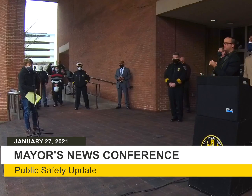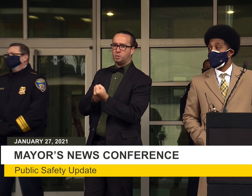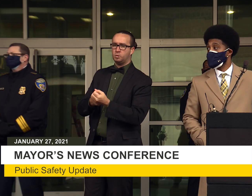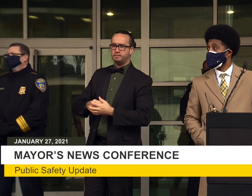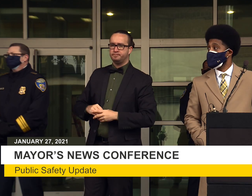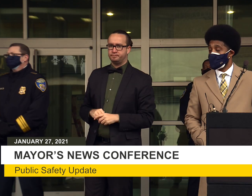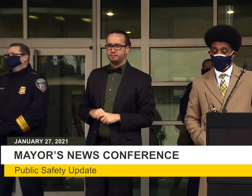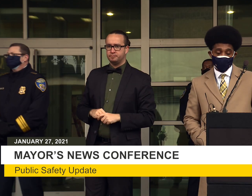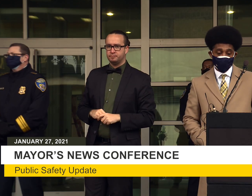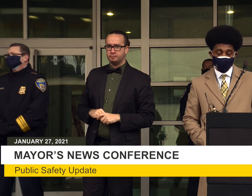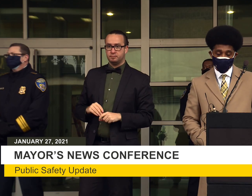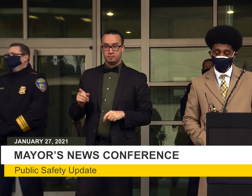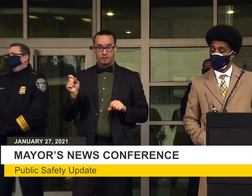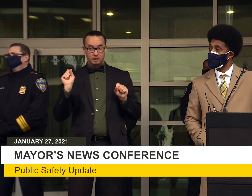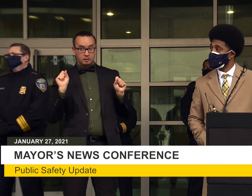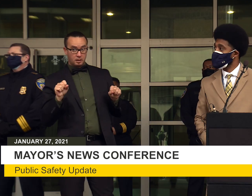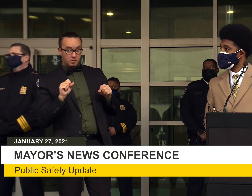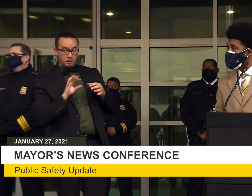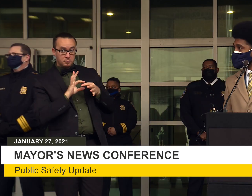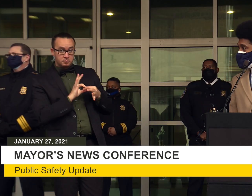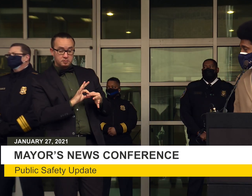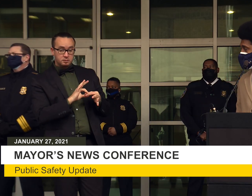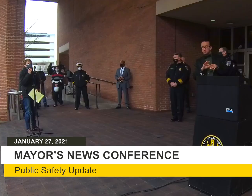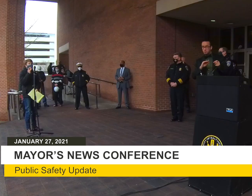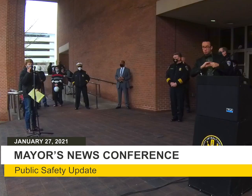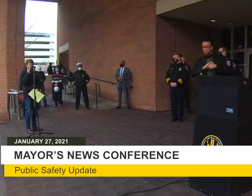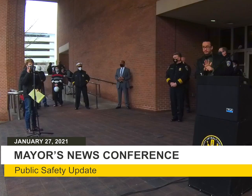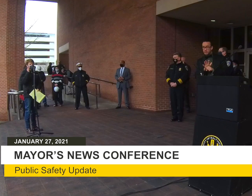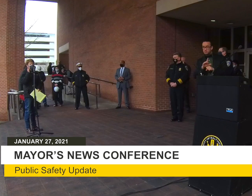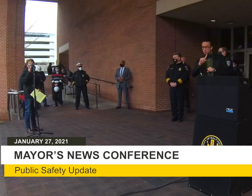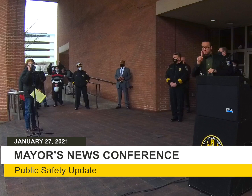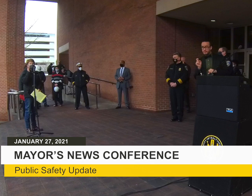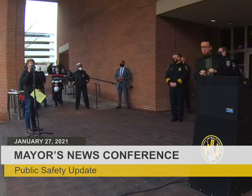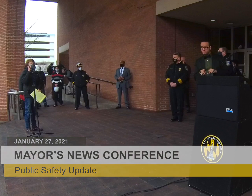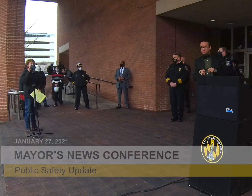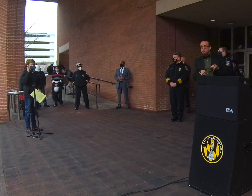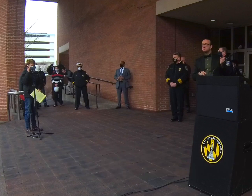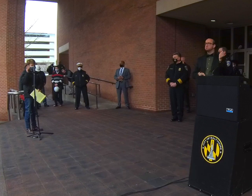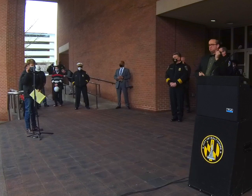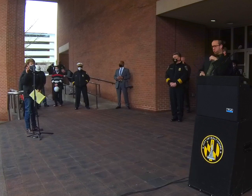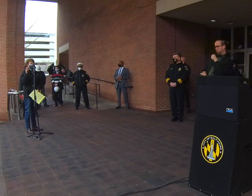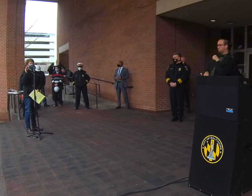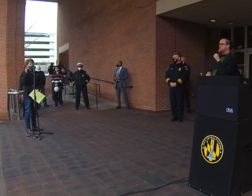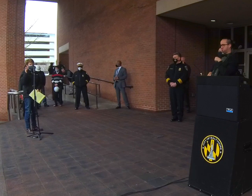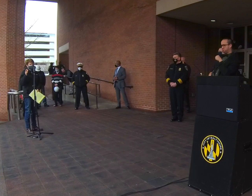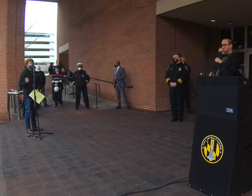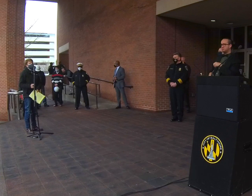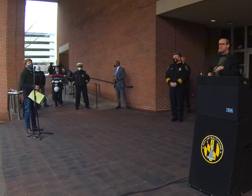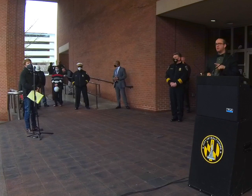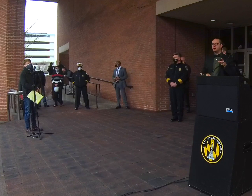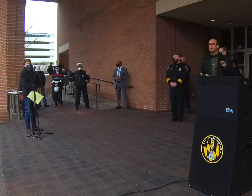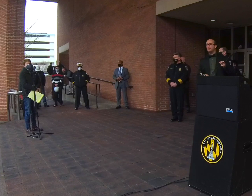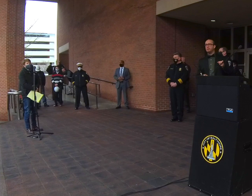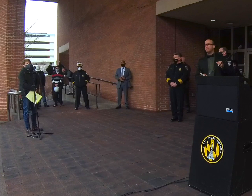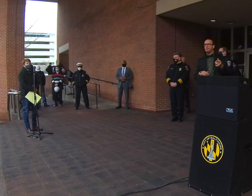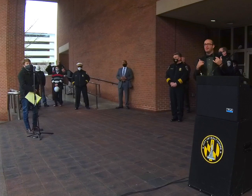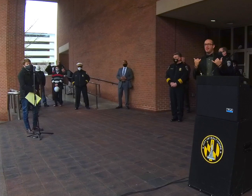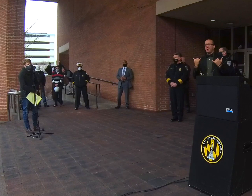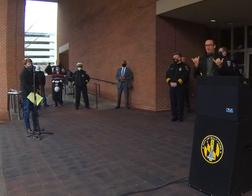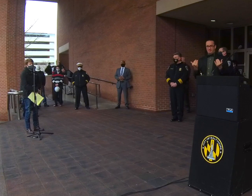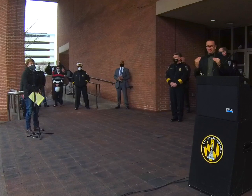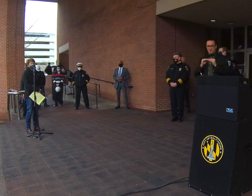that? Yeah. Knowing that the city just went to a little lighter restriction on restaurants,